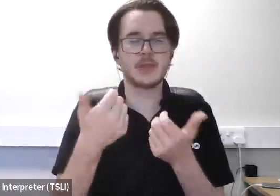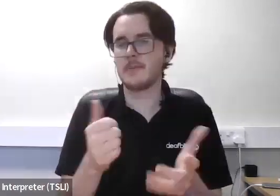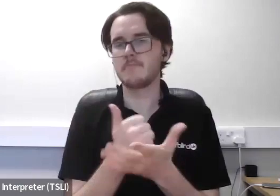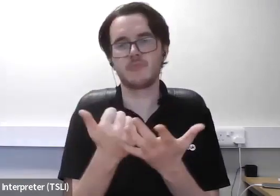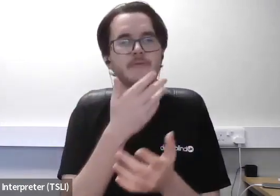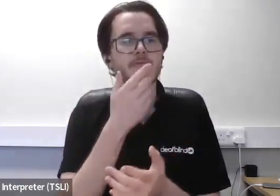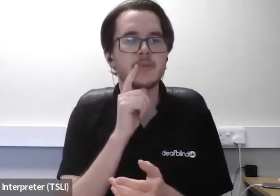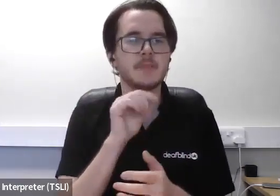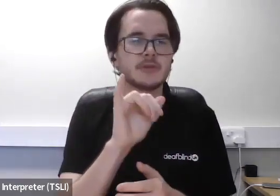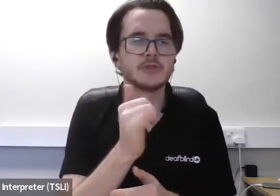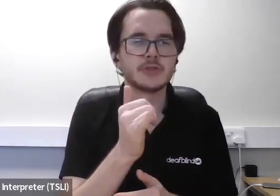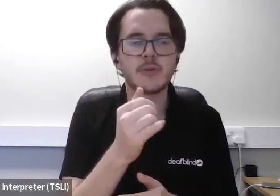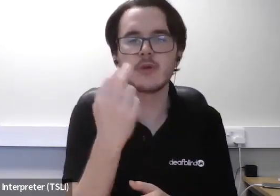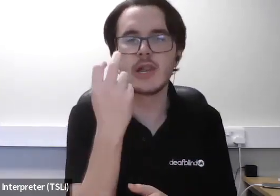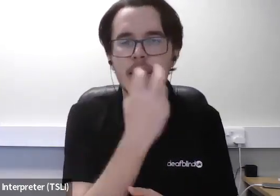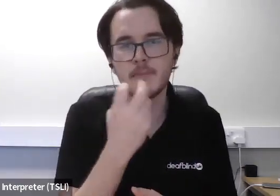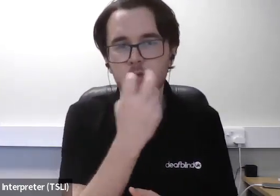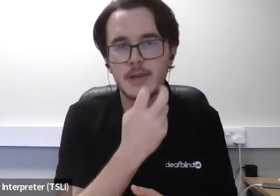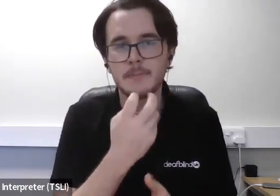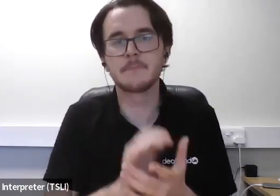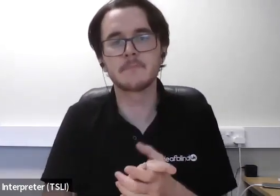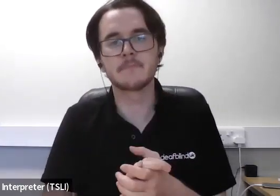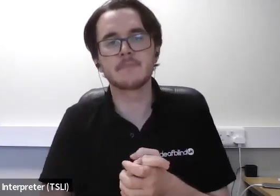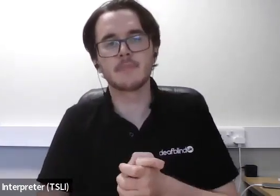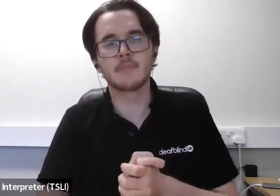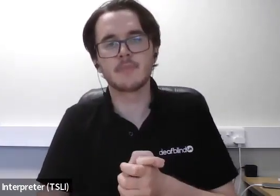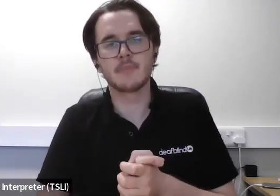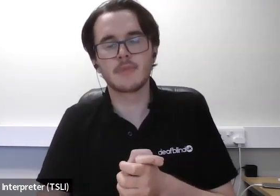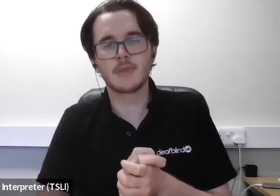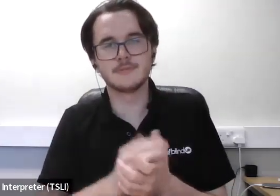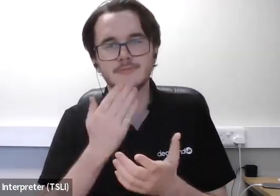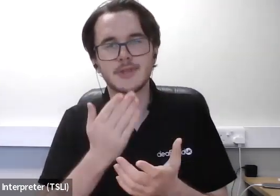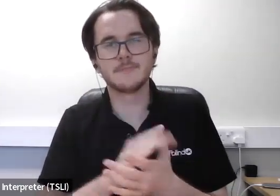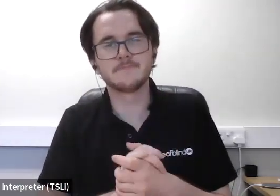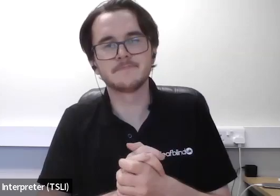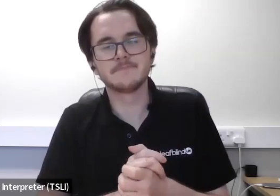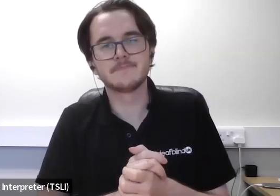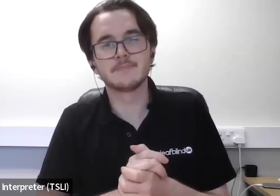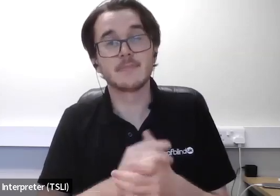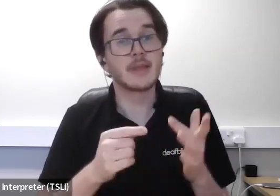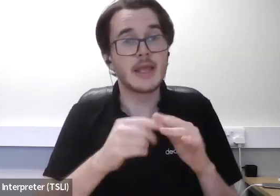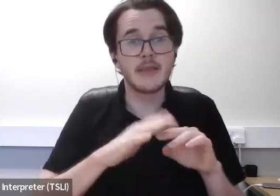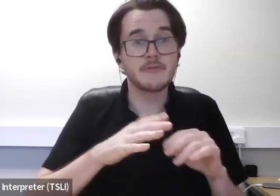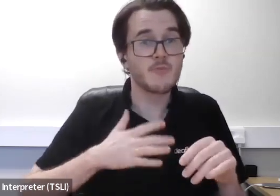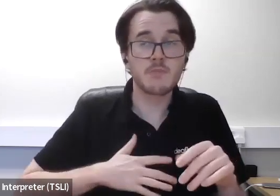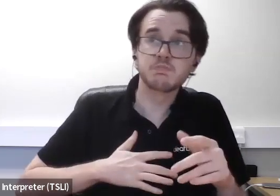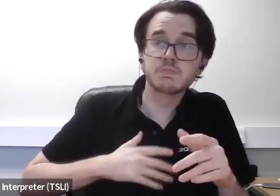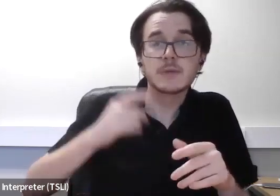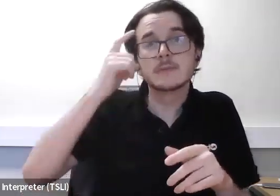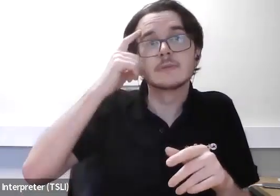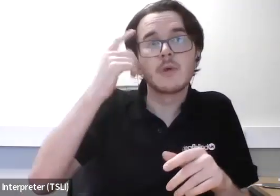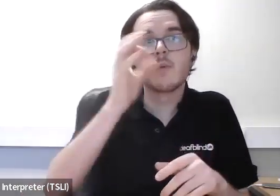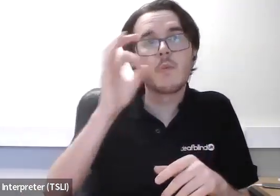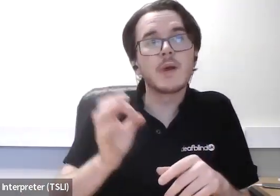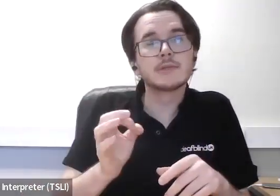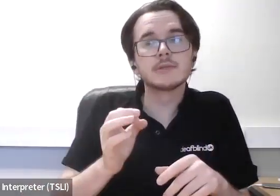reading for members who have a hearing impairment. Thank you. If you would like to raise a question or make any point, again,